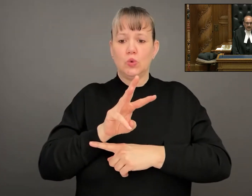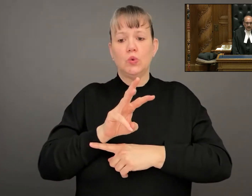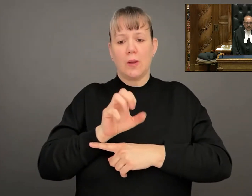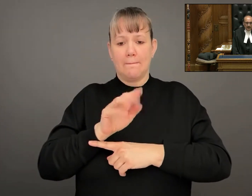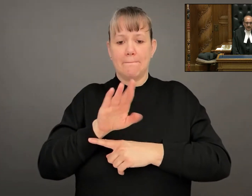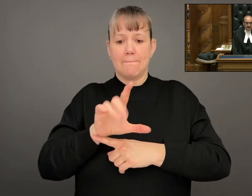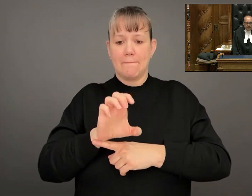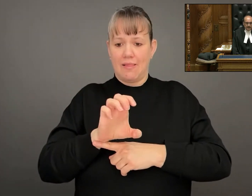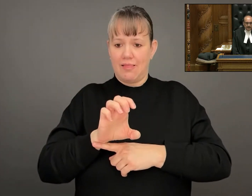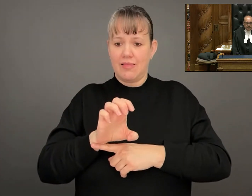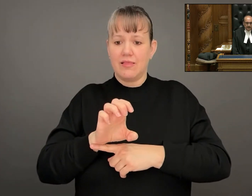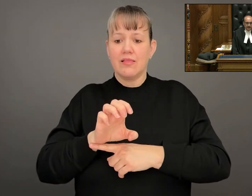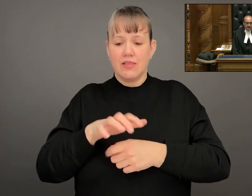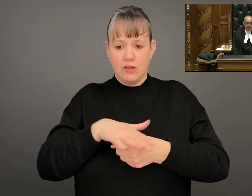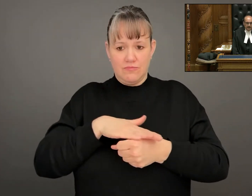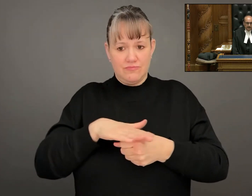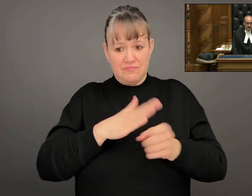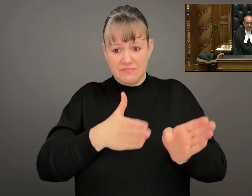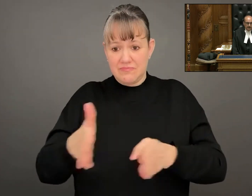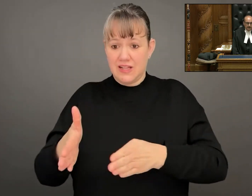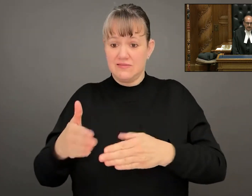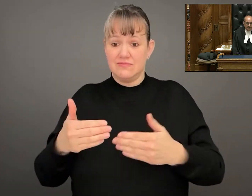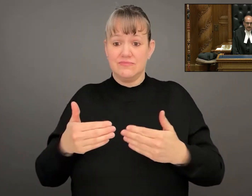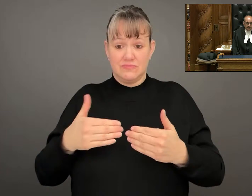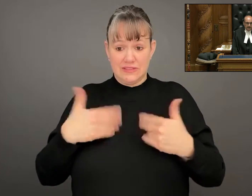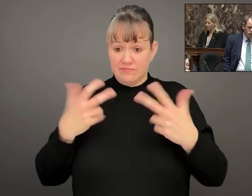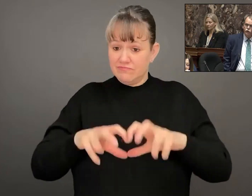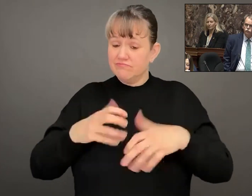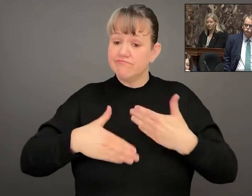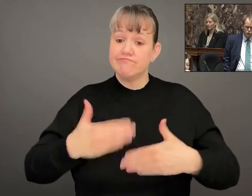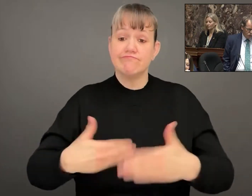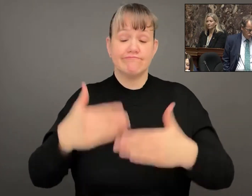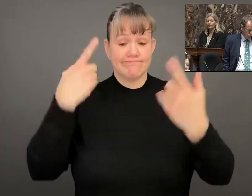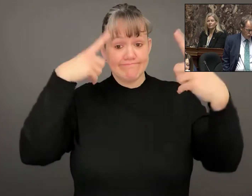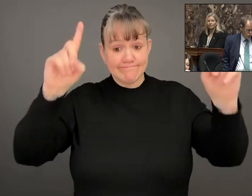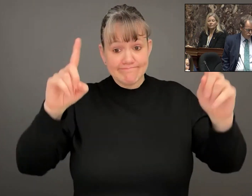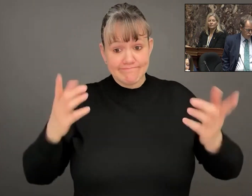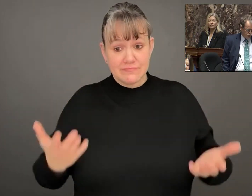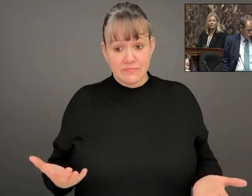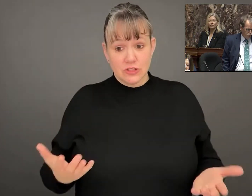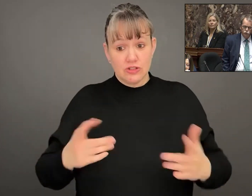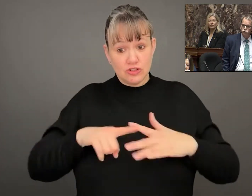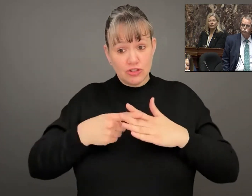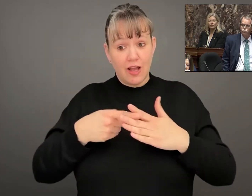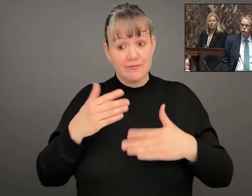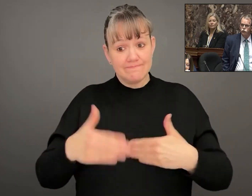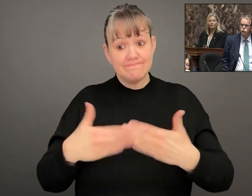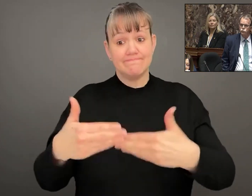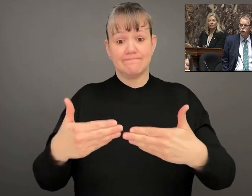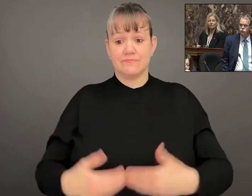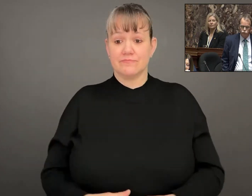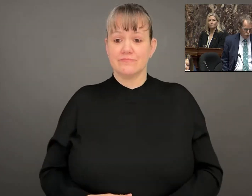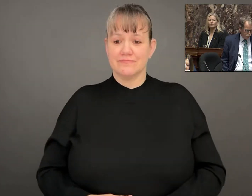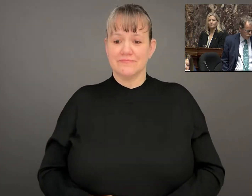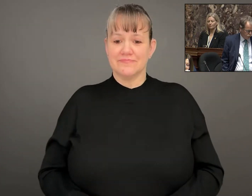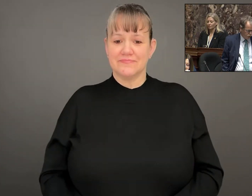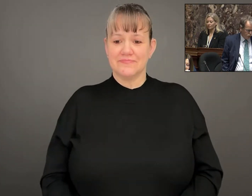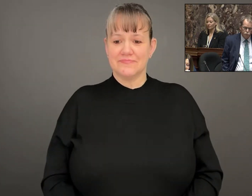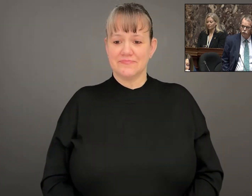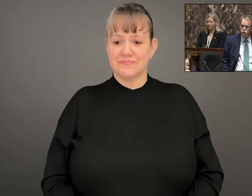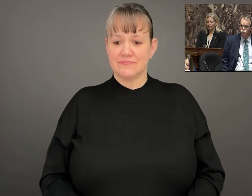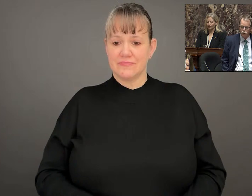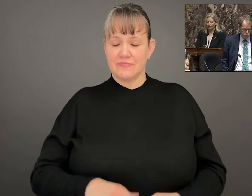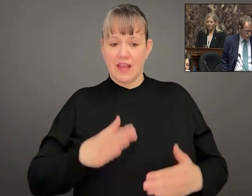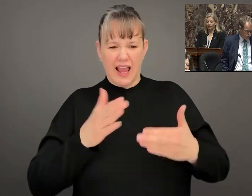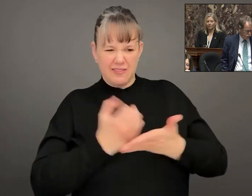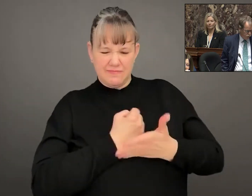Member has supplemental. Mr. Speaker, BC has legislated targets to reduce emissions by 40%